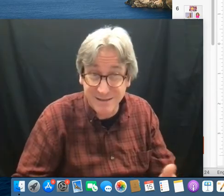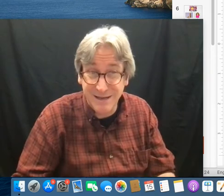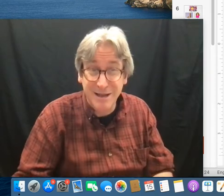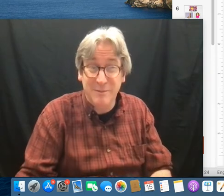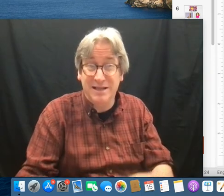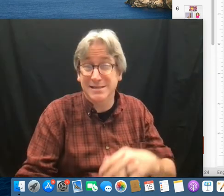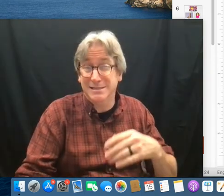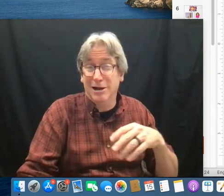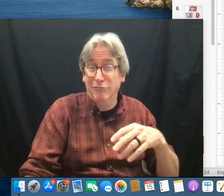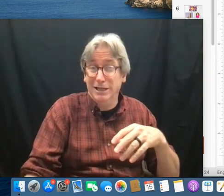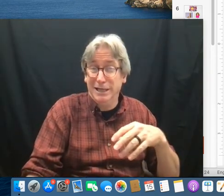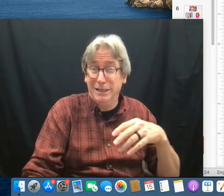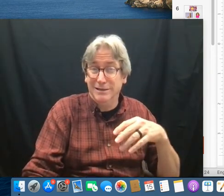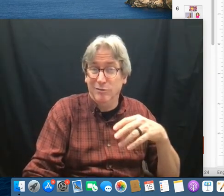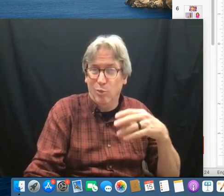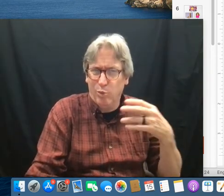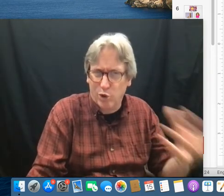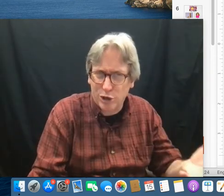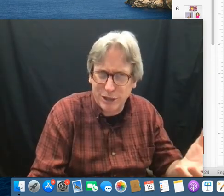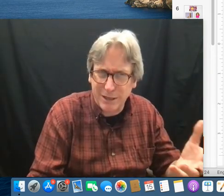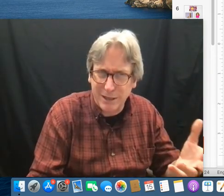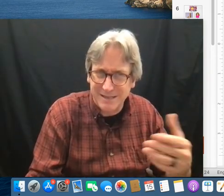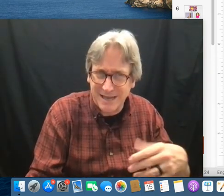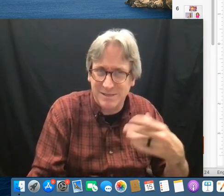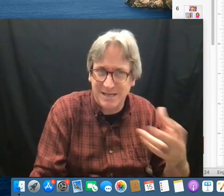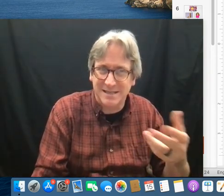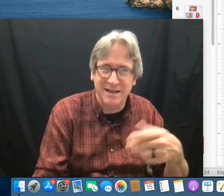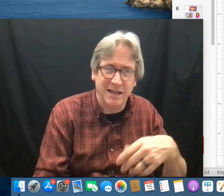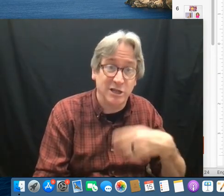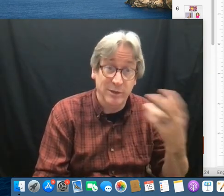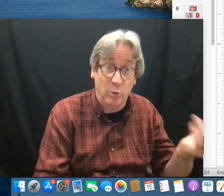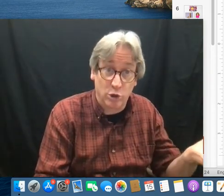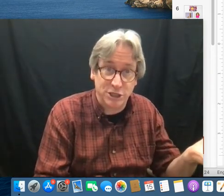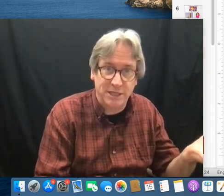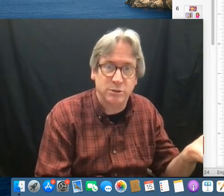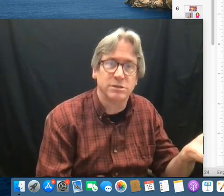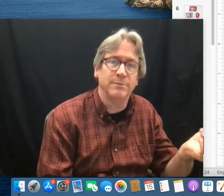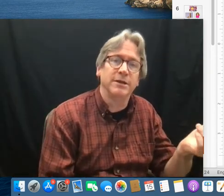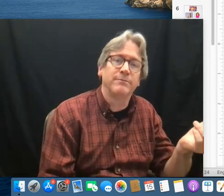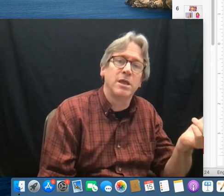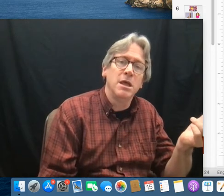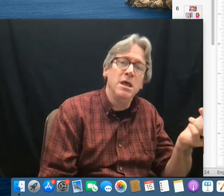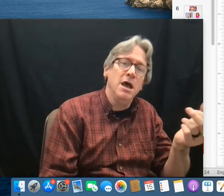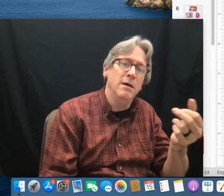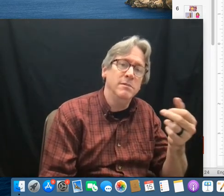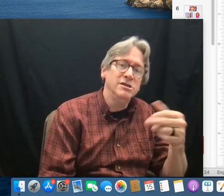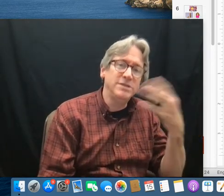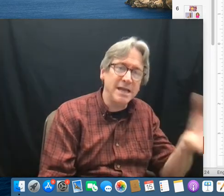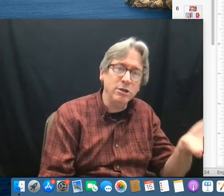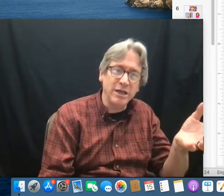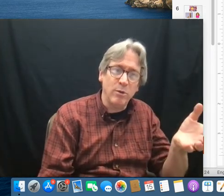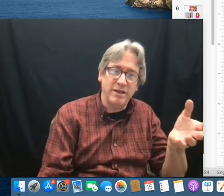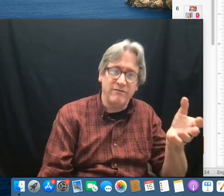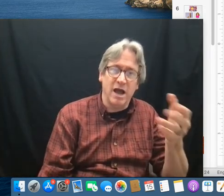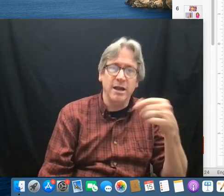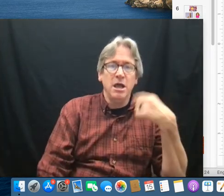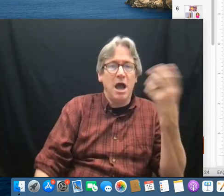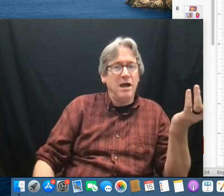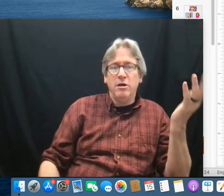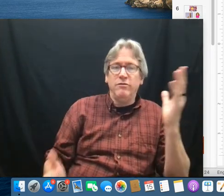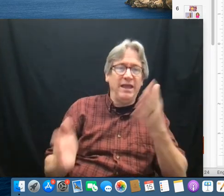I would recommend getting to know both. Homework. You'll see people sign homework, and you will see people in here